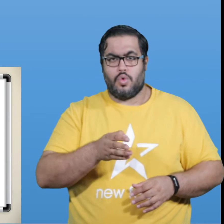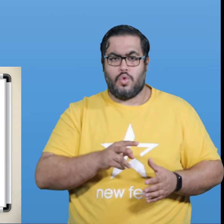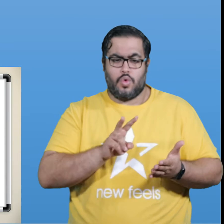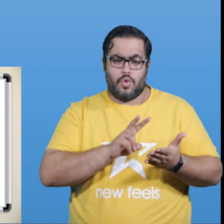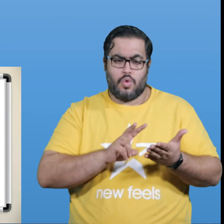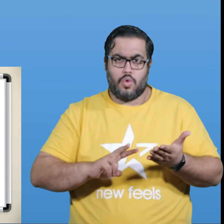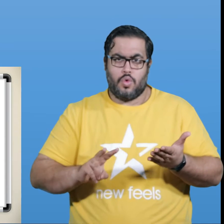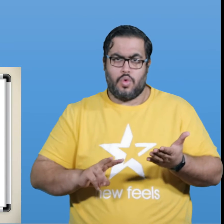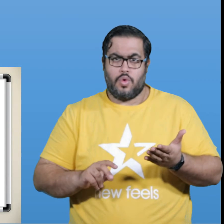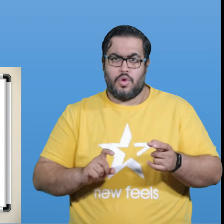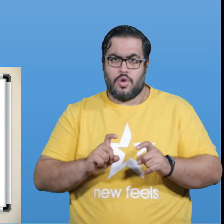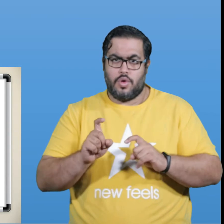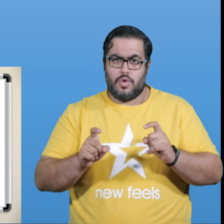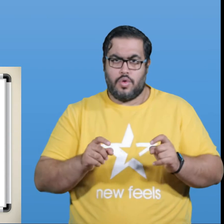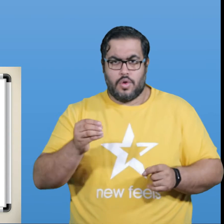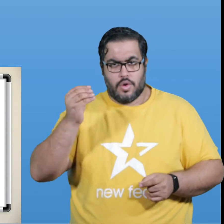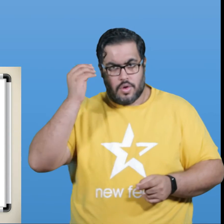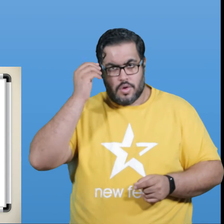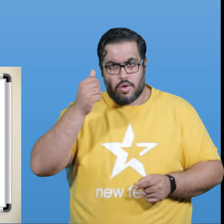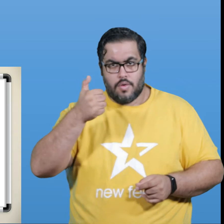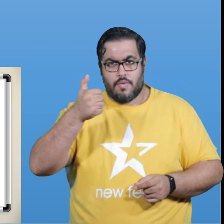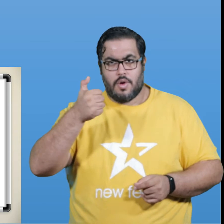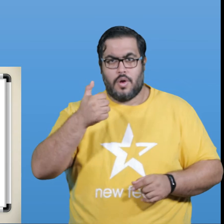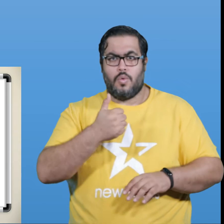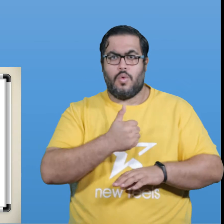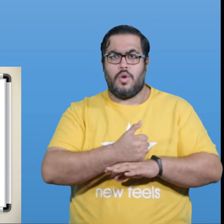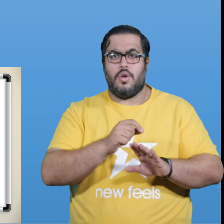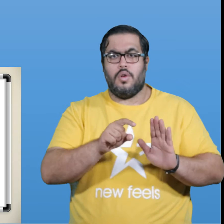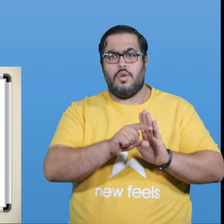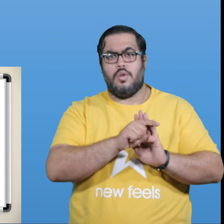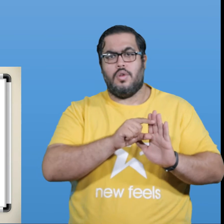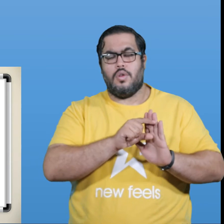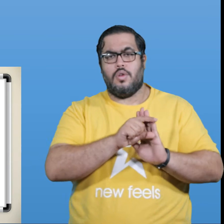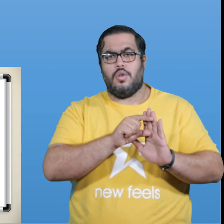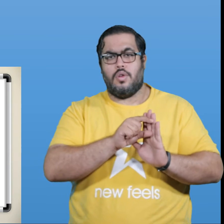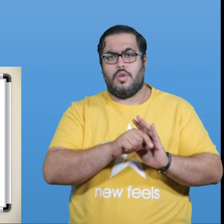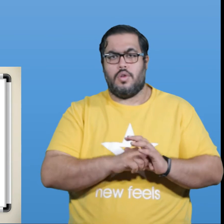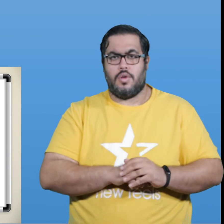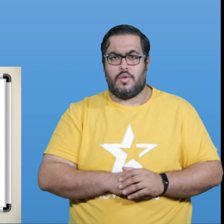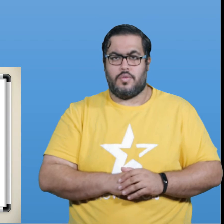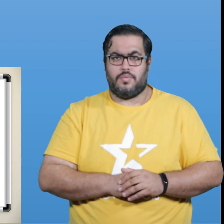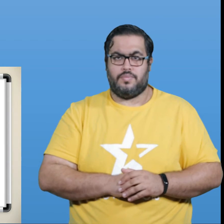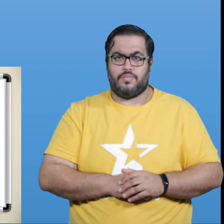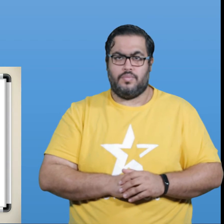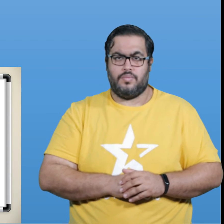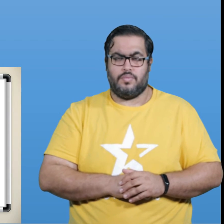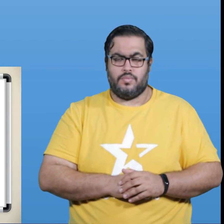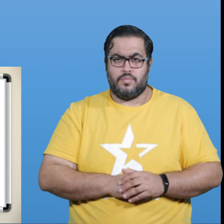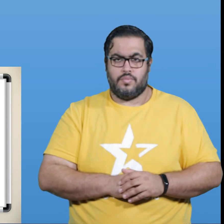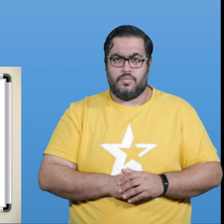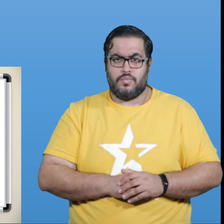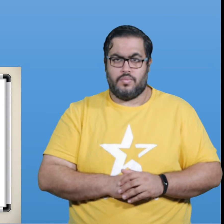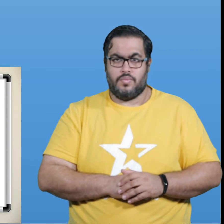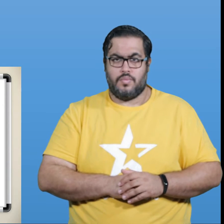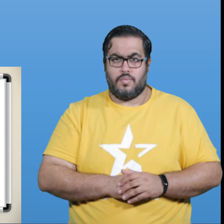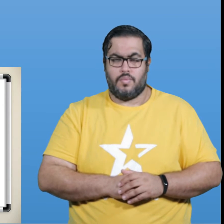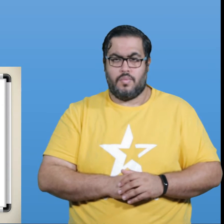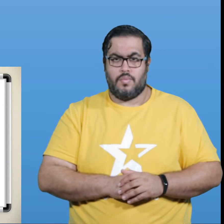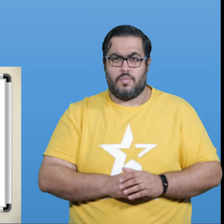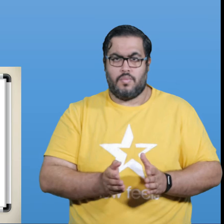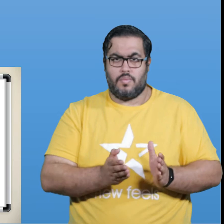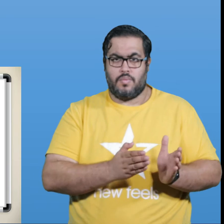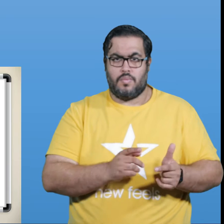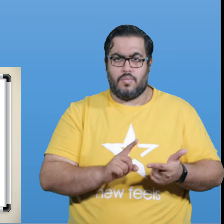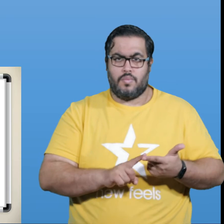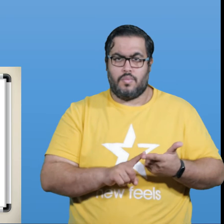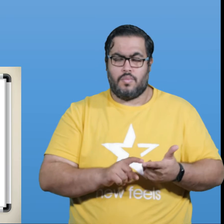of questions, you will see that the number 1 is main idea or best title. So we have the main idea here. Now we go